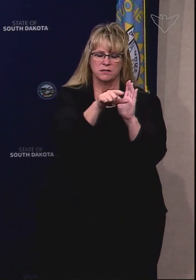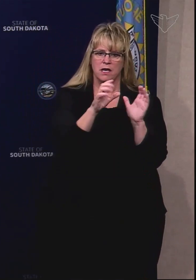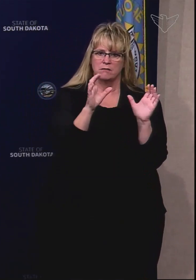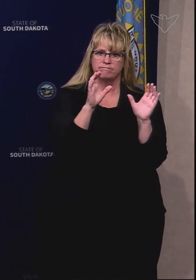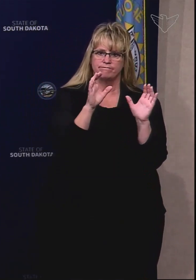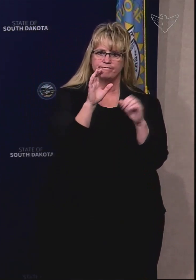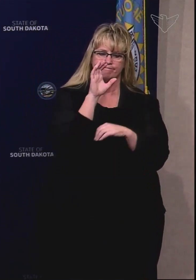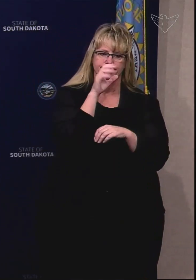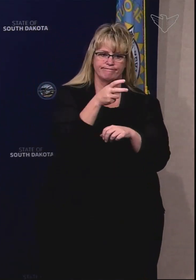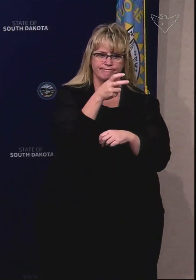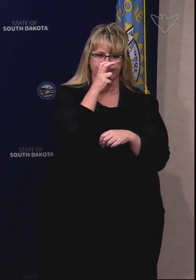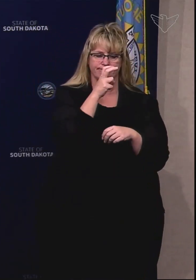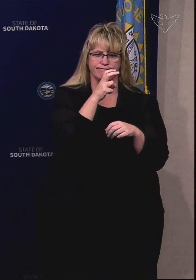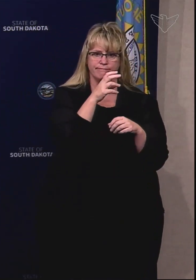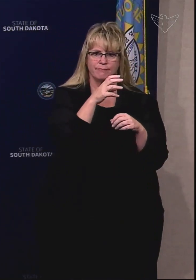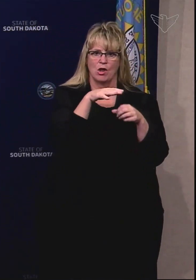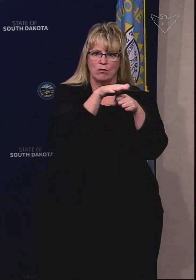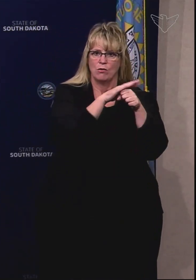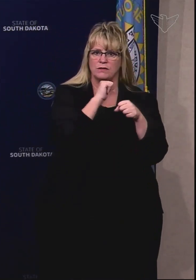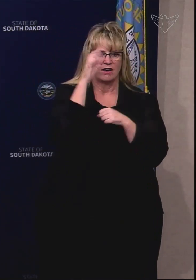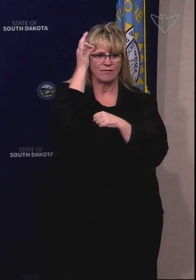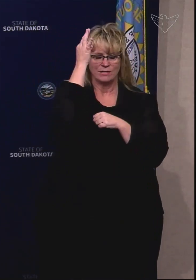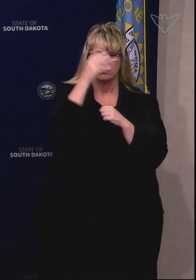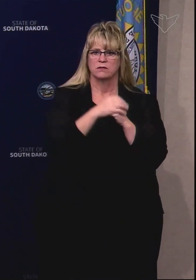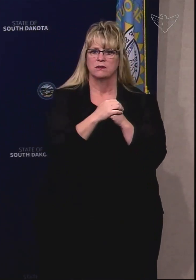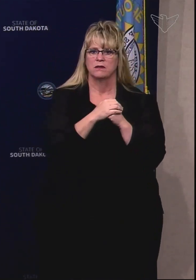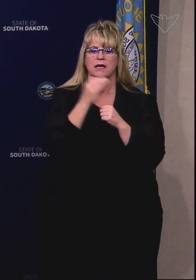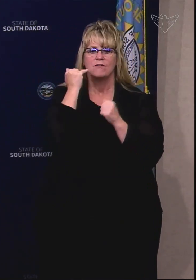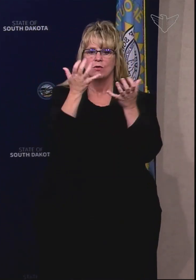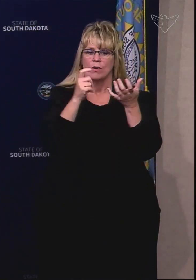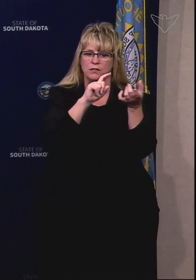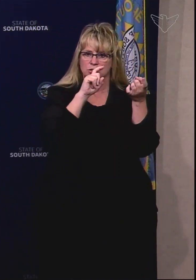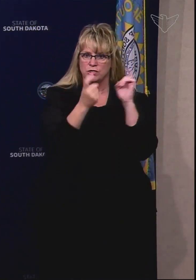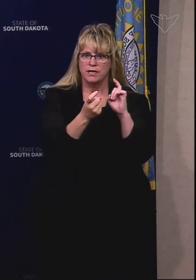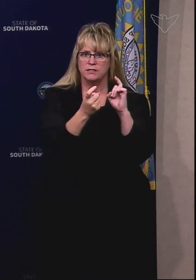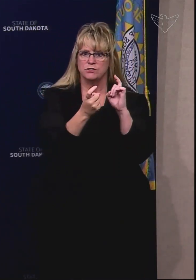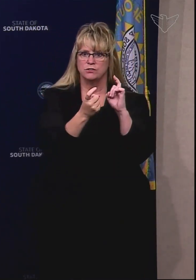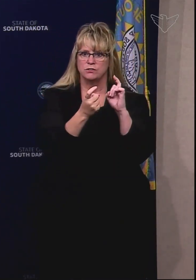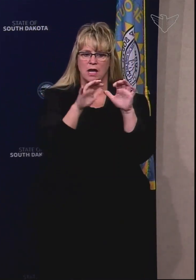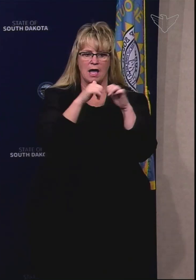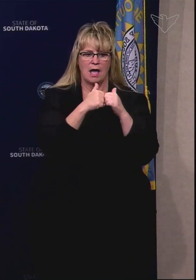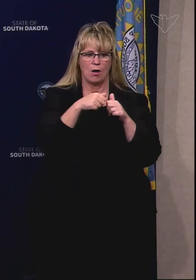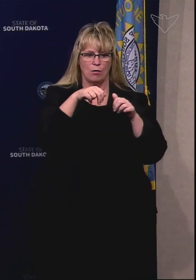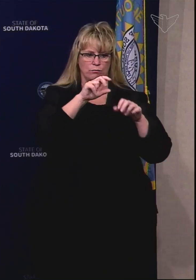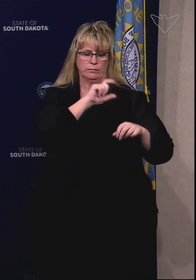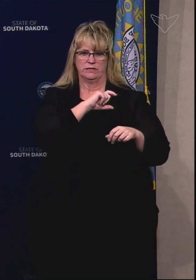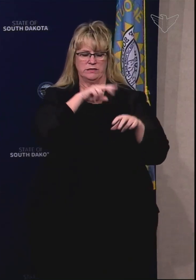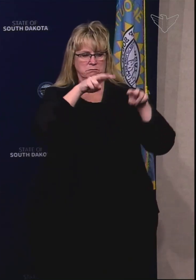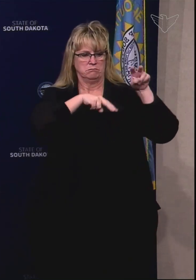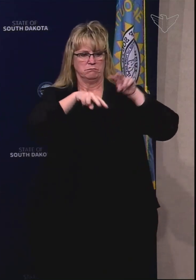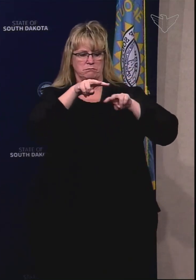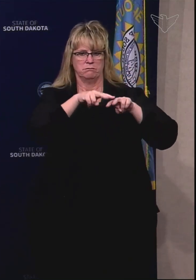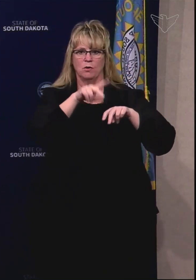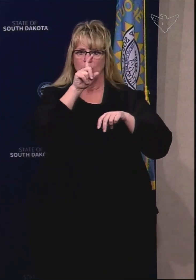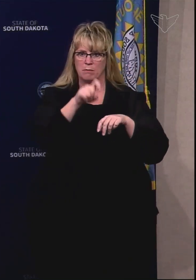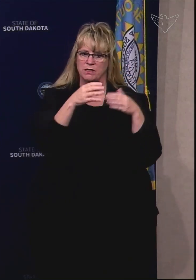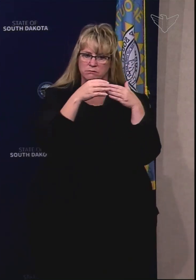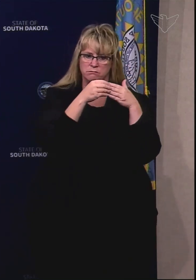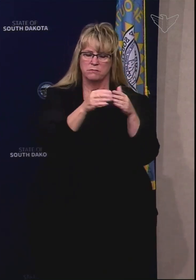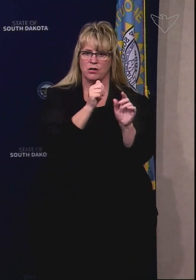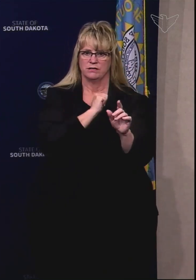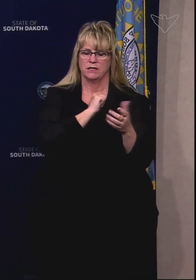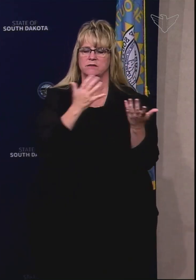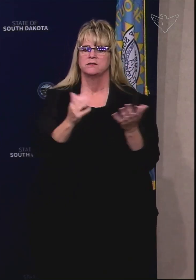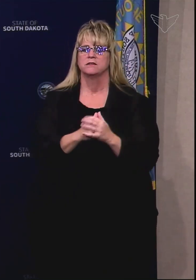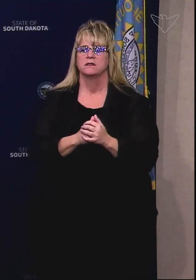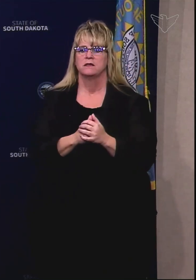enforce are local, not federal. If we want to change the nature of policing, then we must lead on that ourselves.